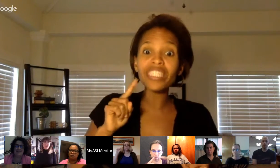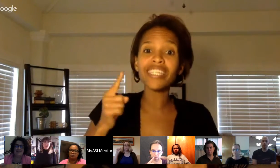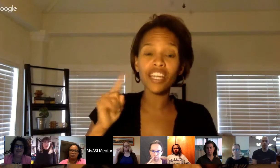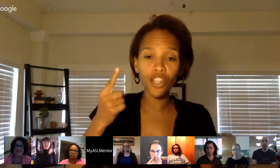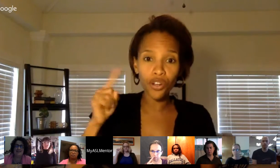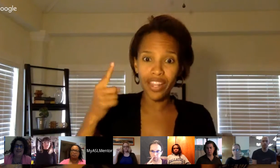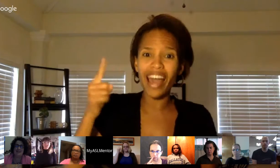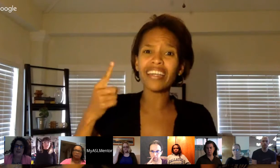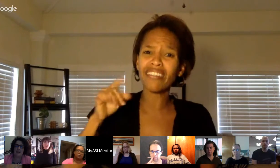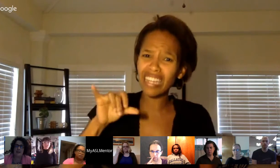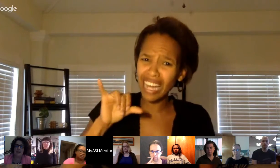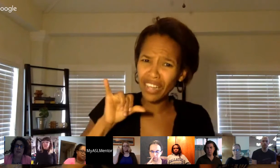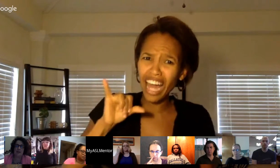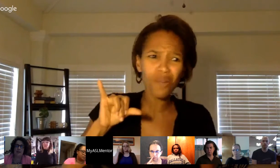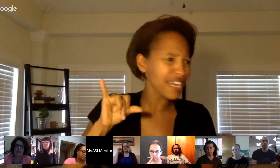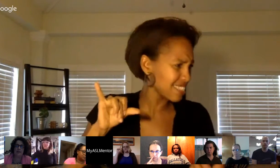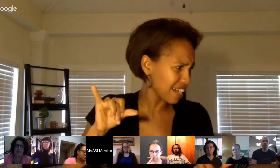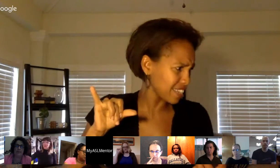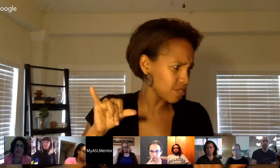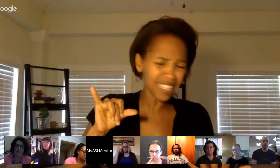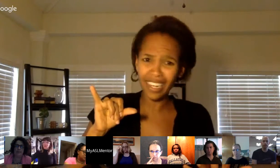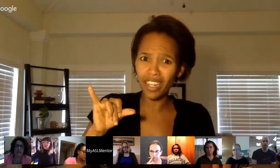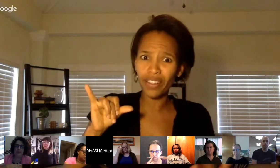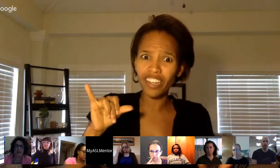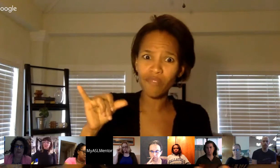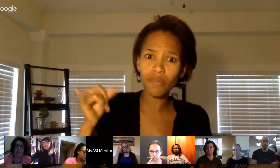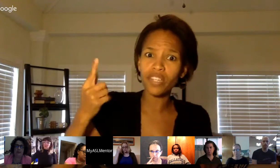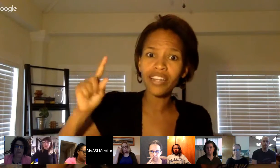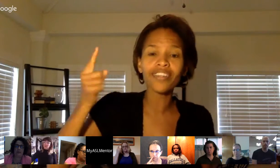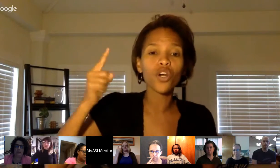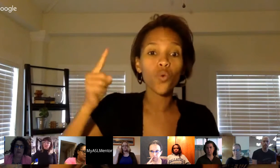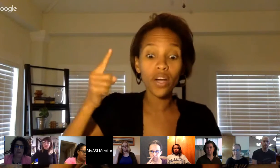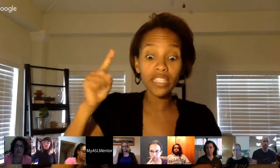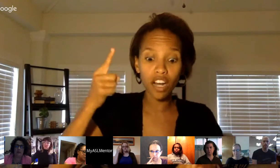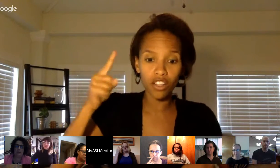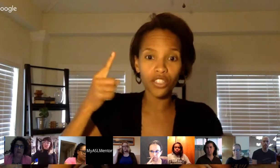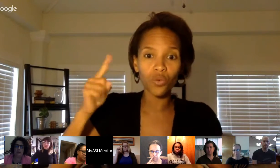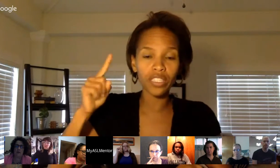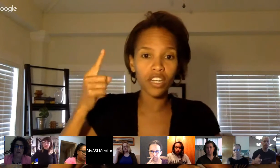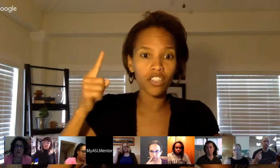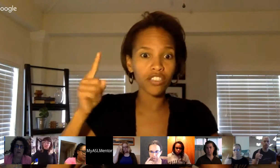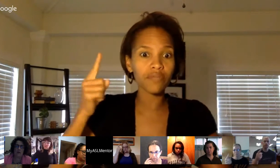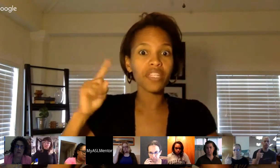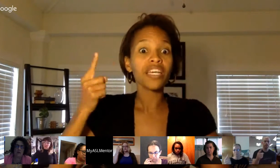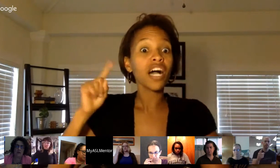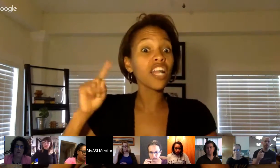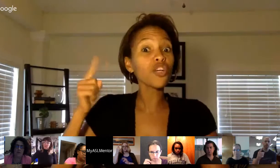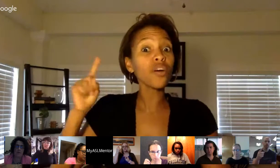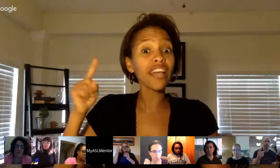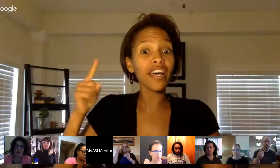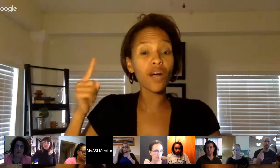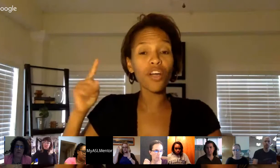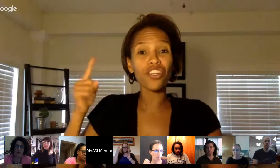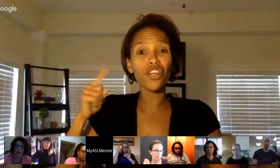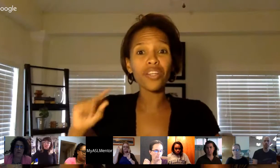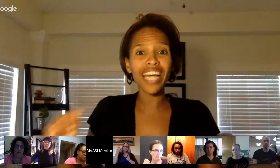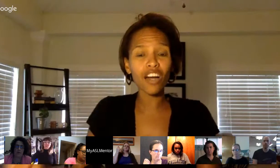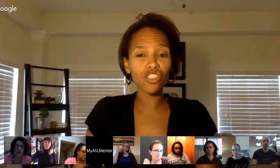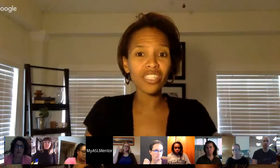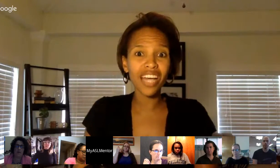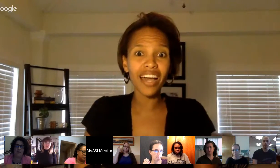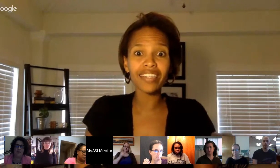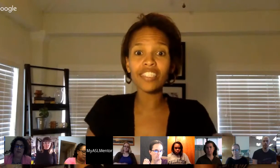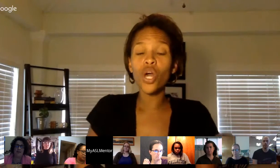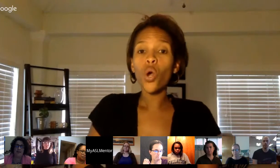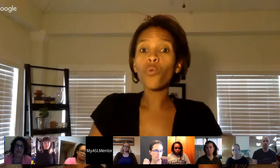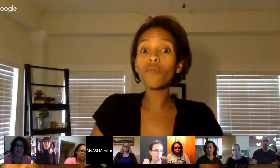really, really take note of that and think, how do I sign it? Do I sign it the way the deaf people sign it? $1, $1. Another one that I want you to notice how